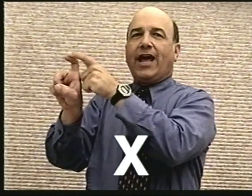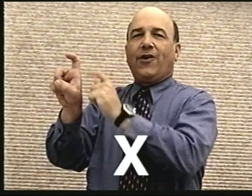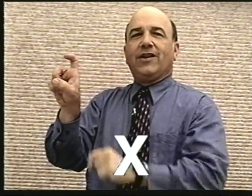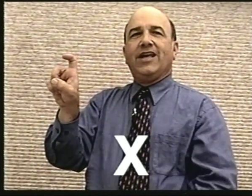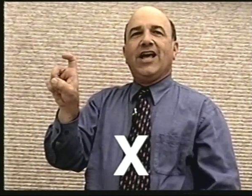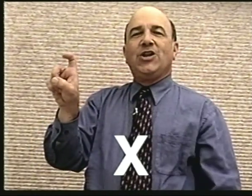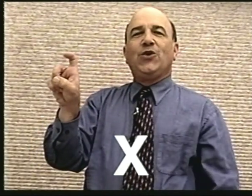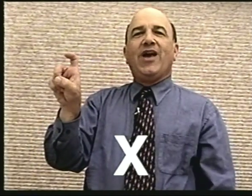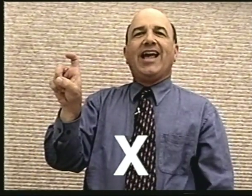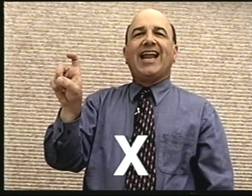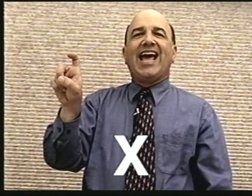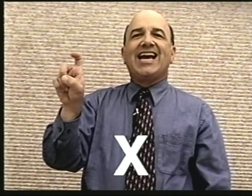down to an X.